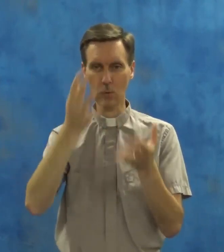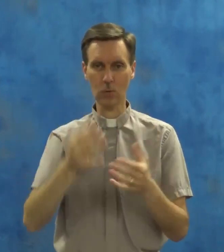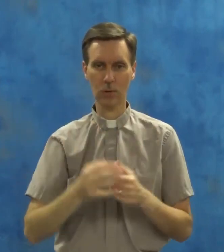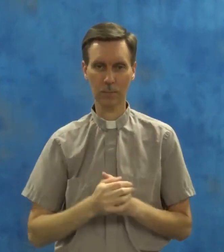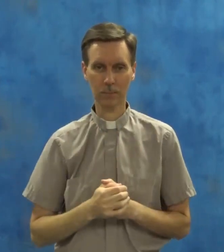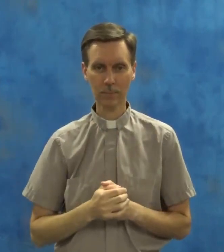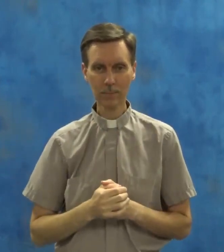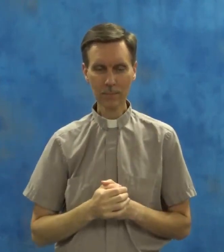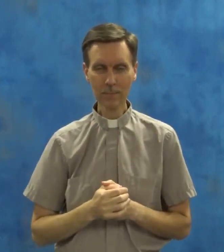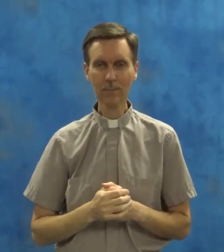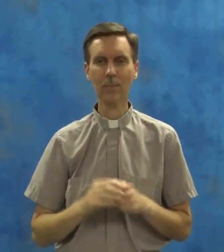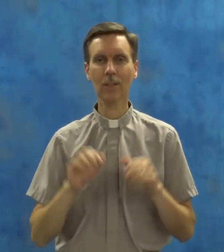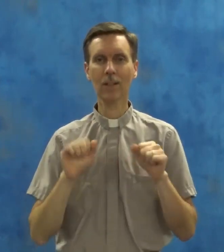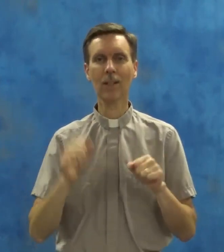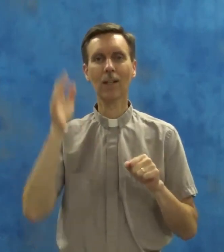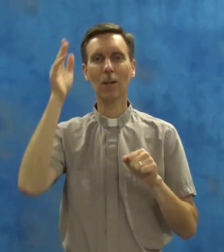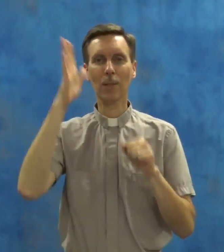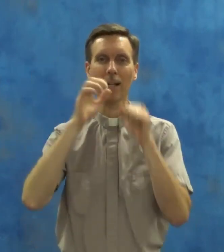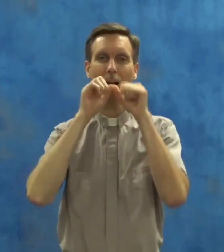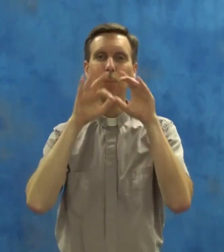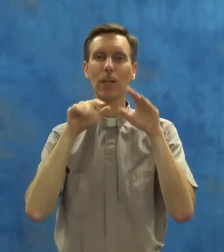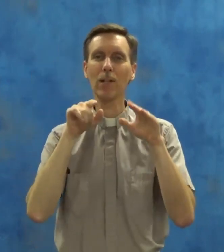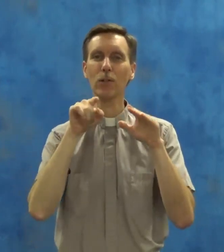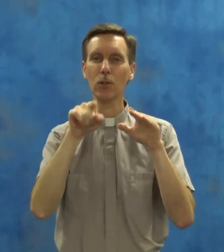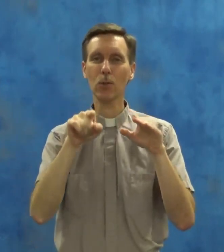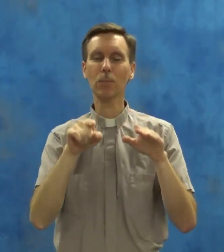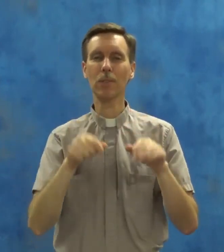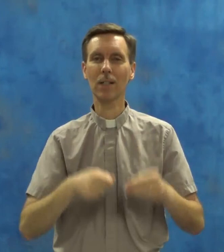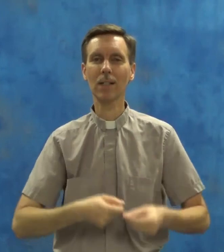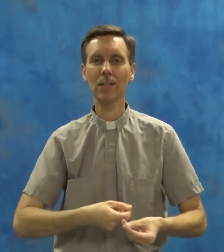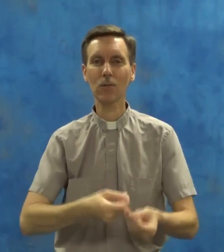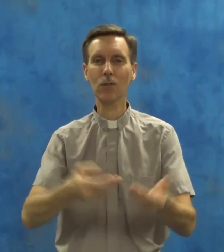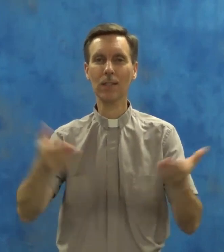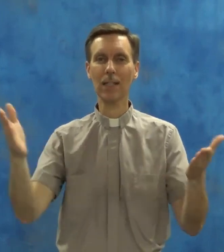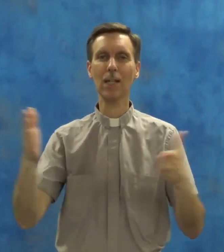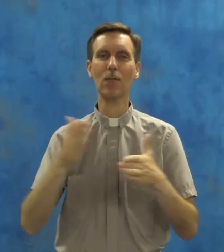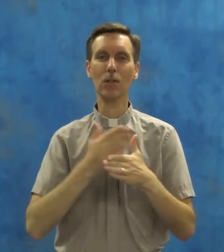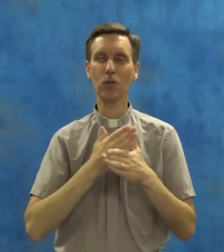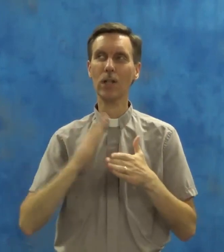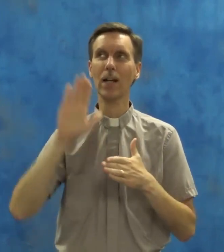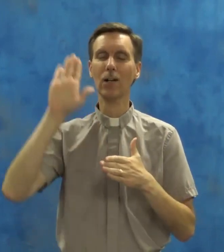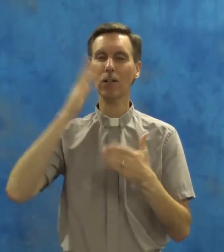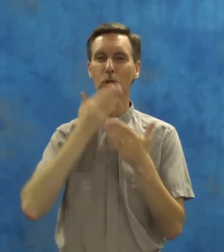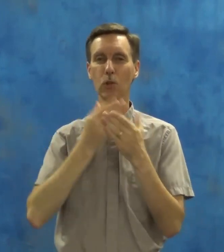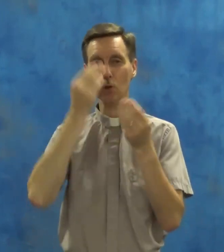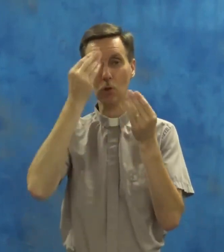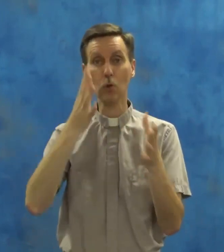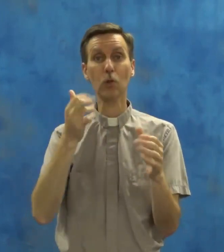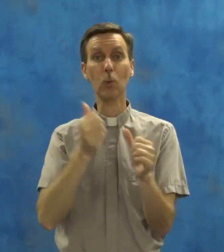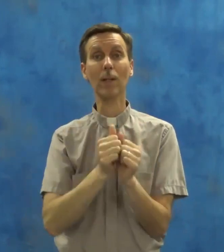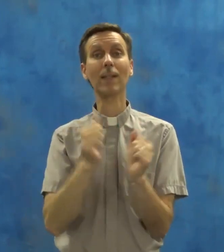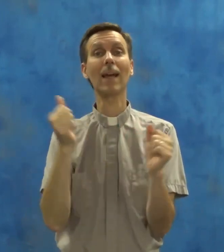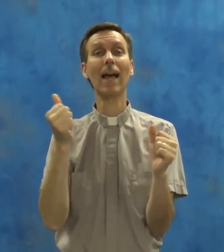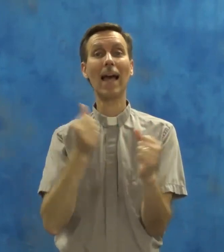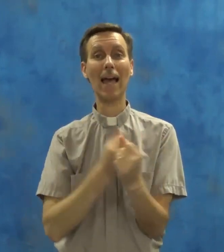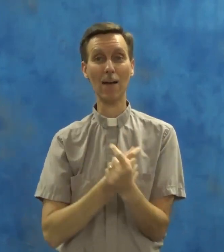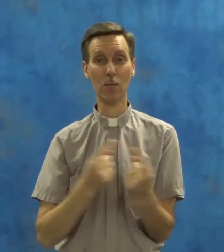news. May God bless you to give and share his good news with